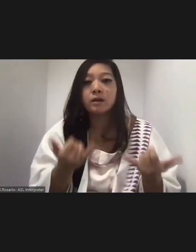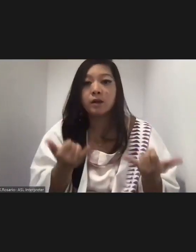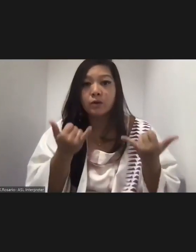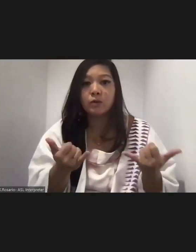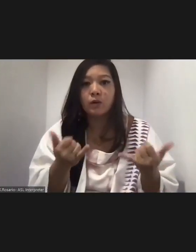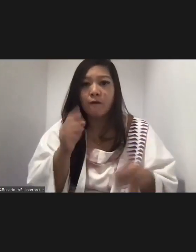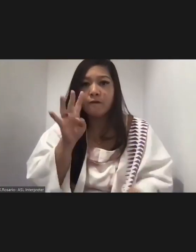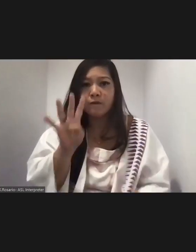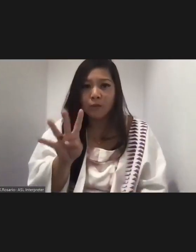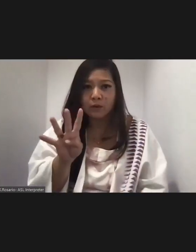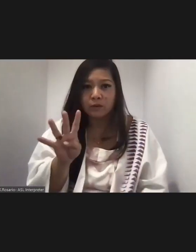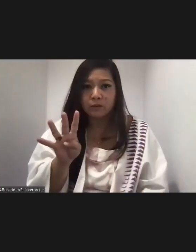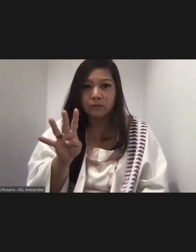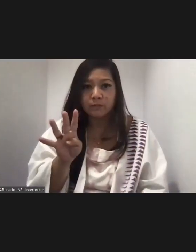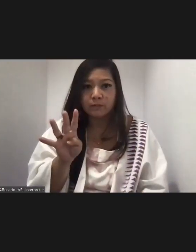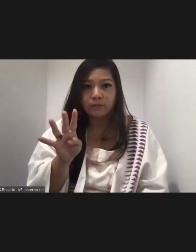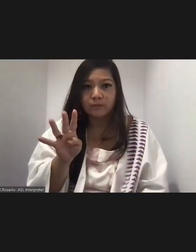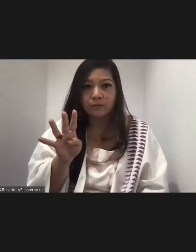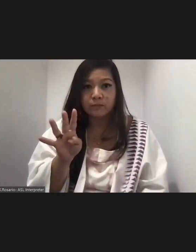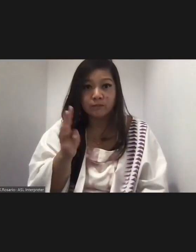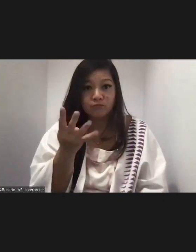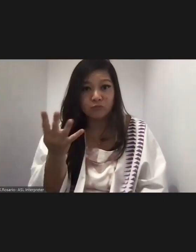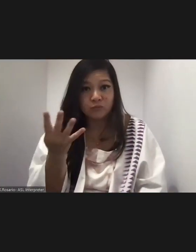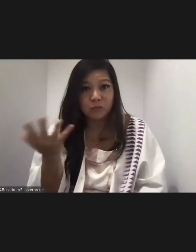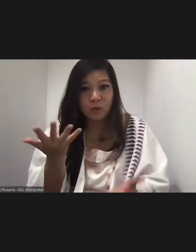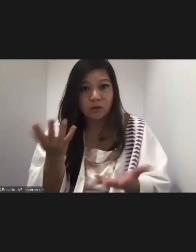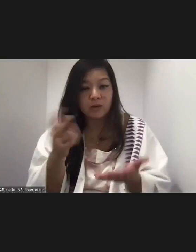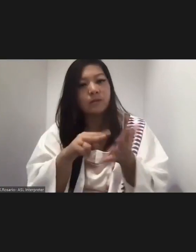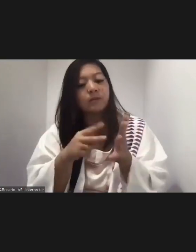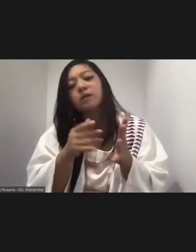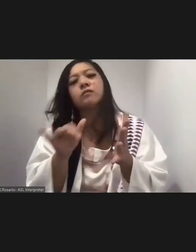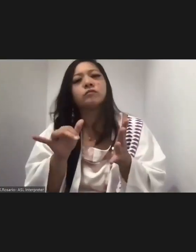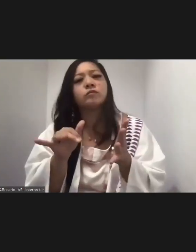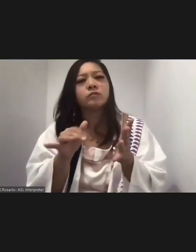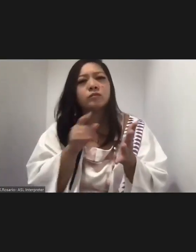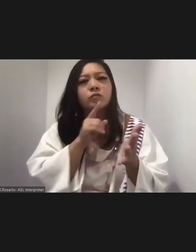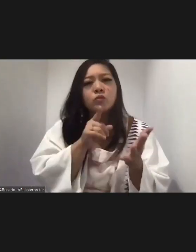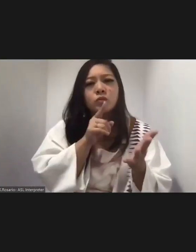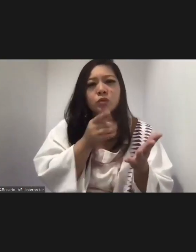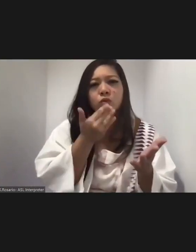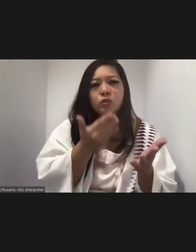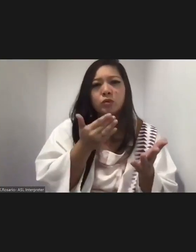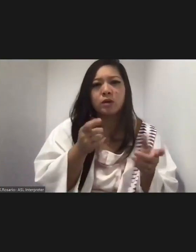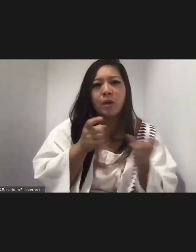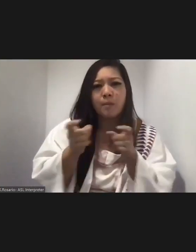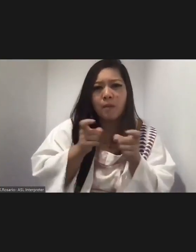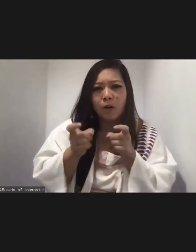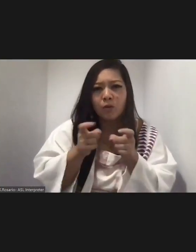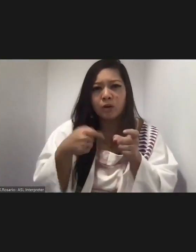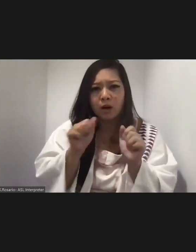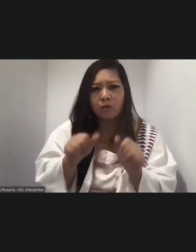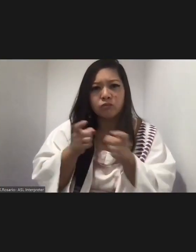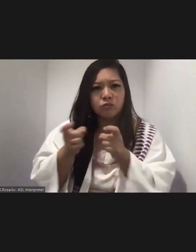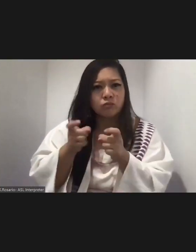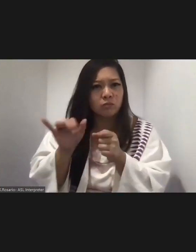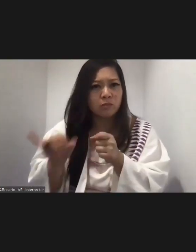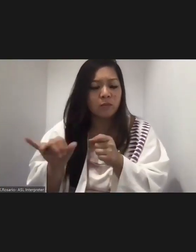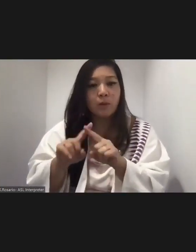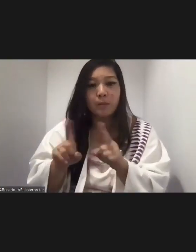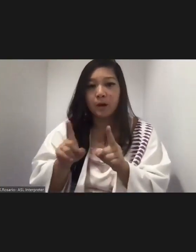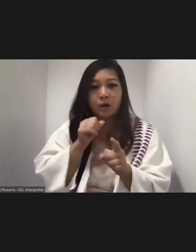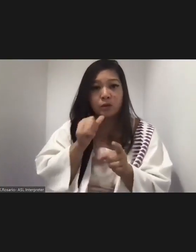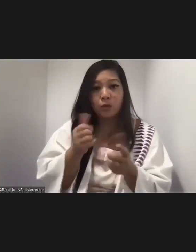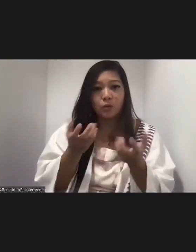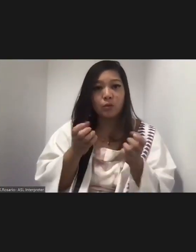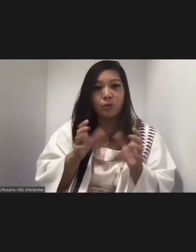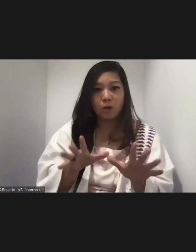4. And that's still pretty good, manageable. But I don't want,